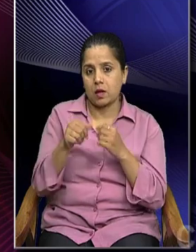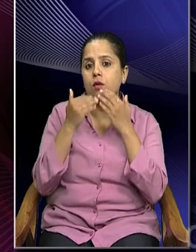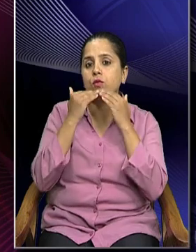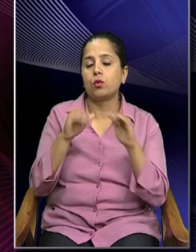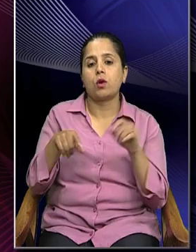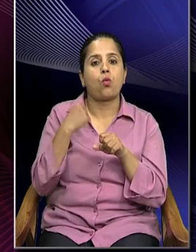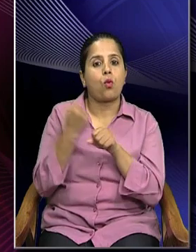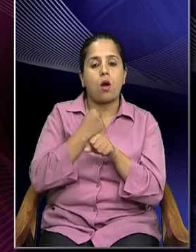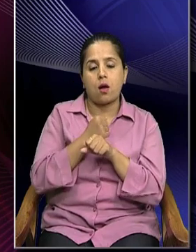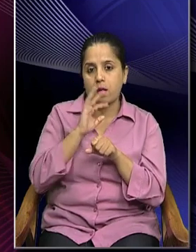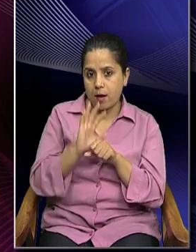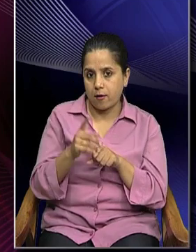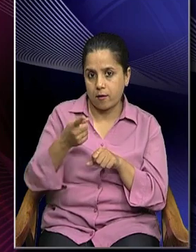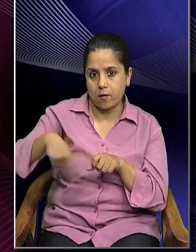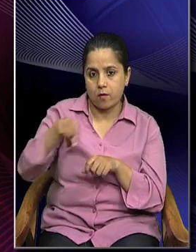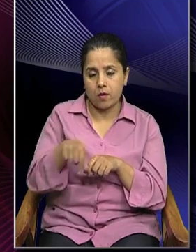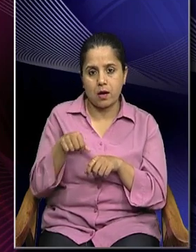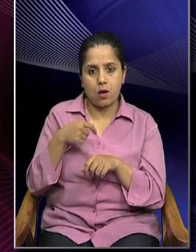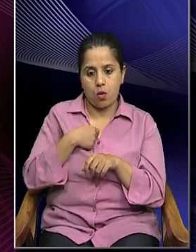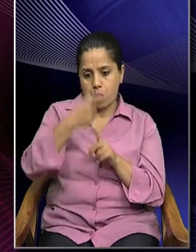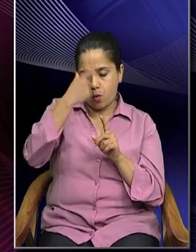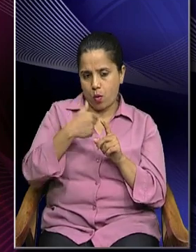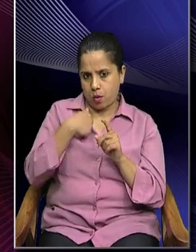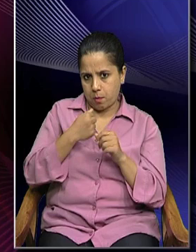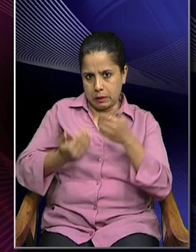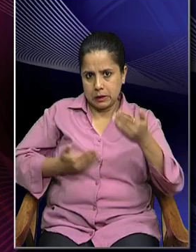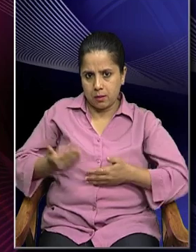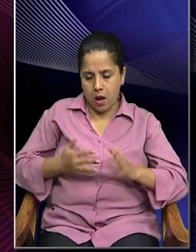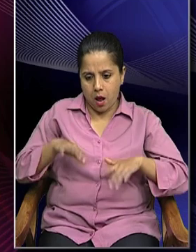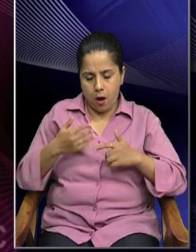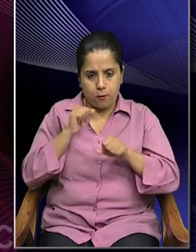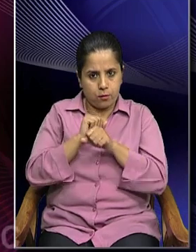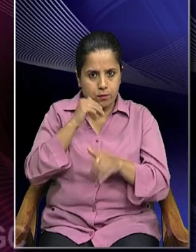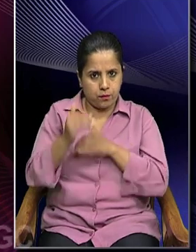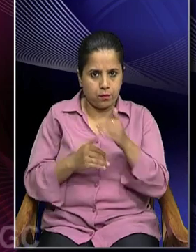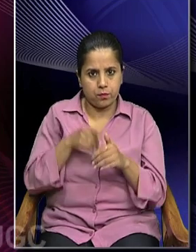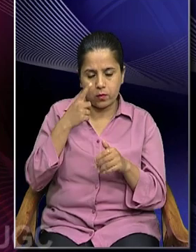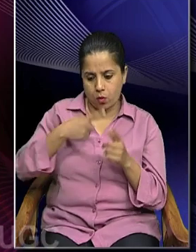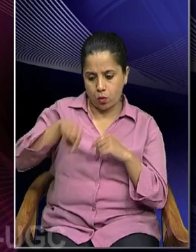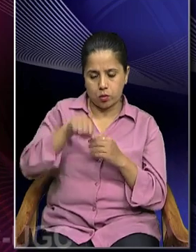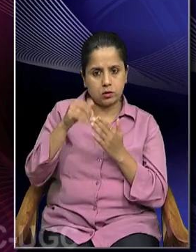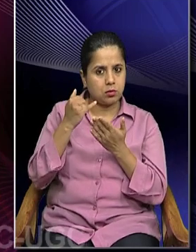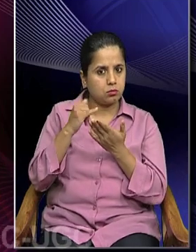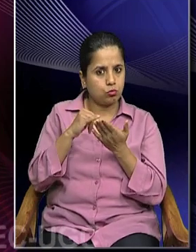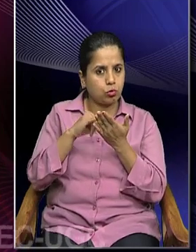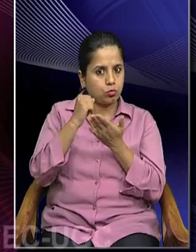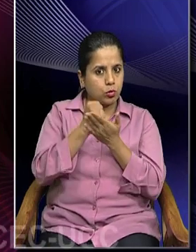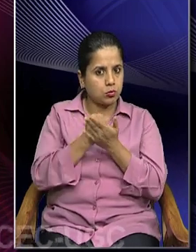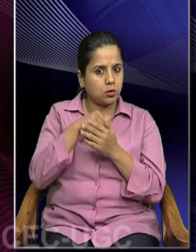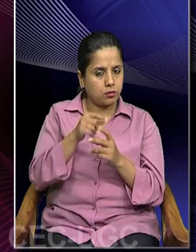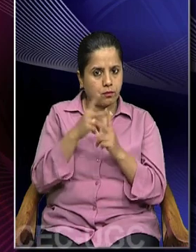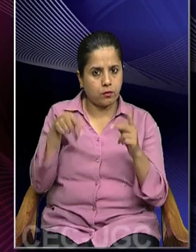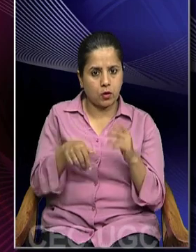students work on interdisciplinary projects that are assessed both from the